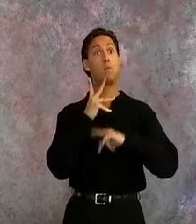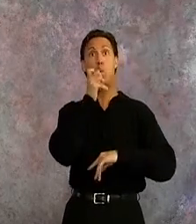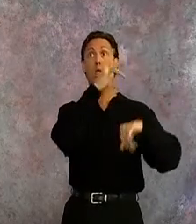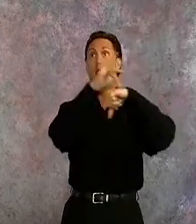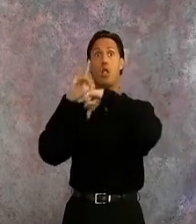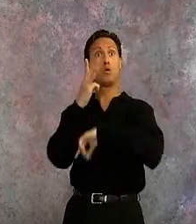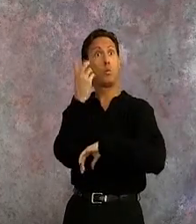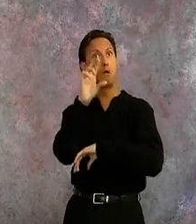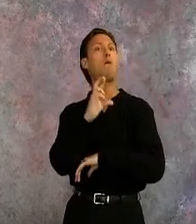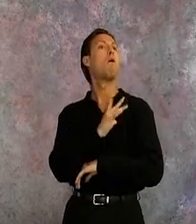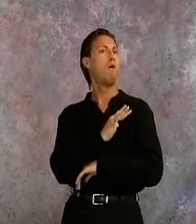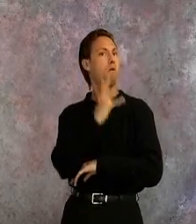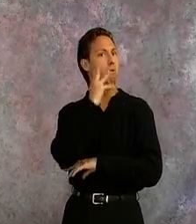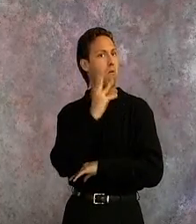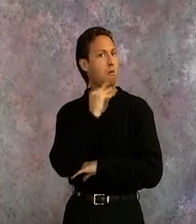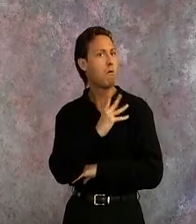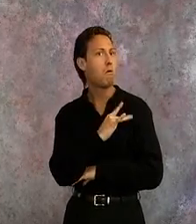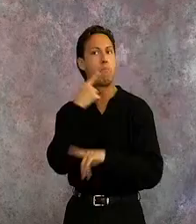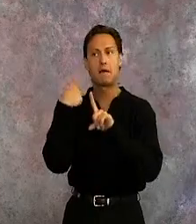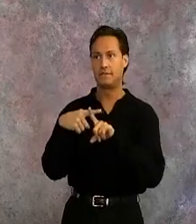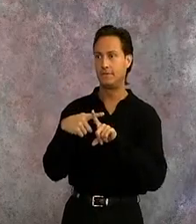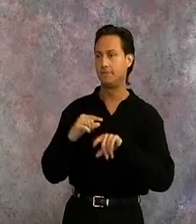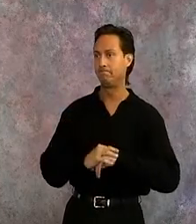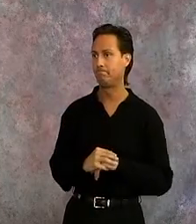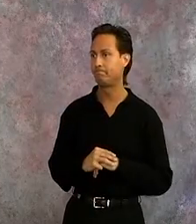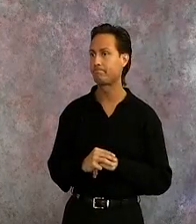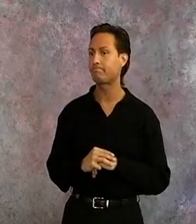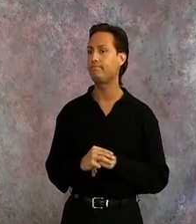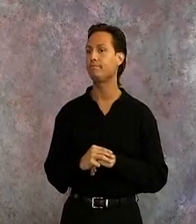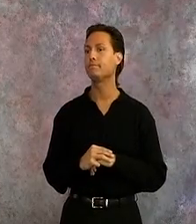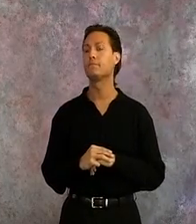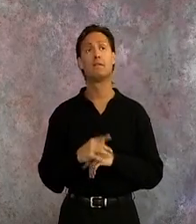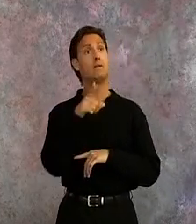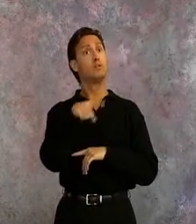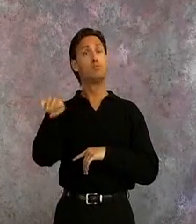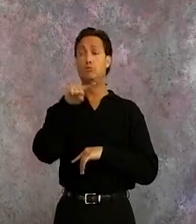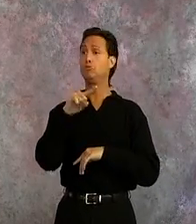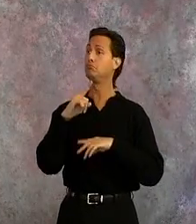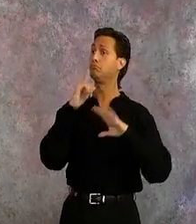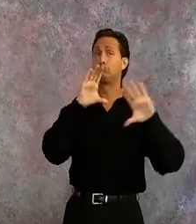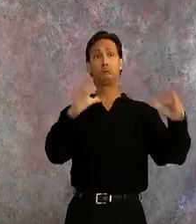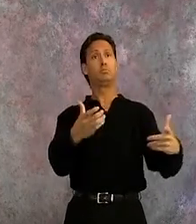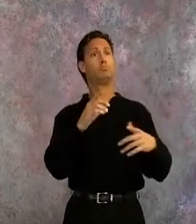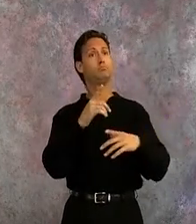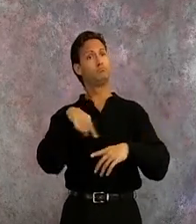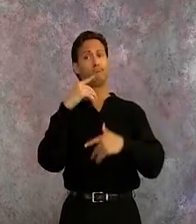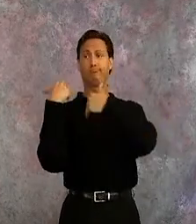thing. Some of the things that consider when you're as outfitters, I think you guys have an obligation, and